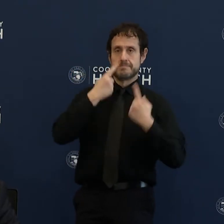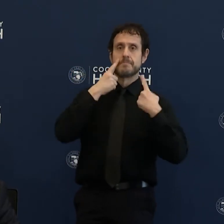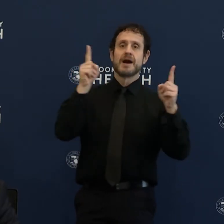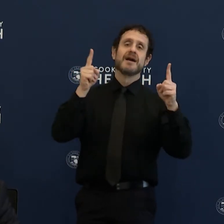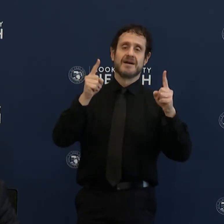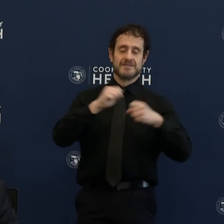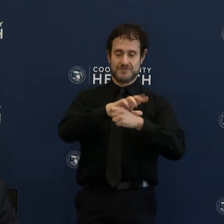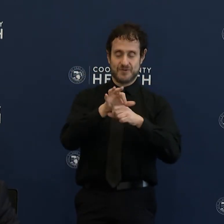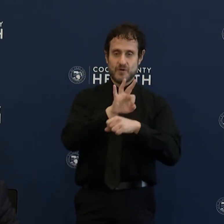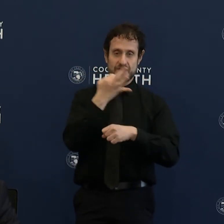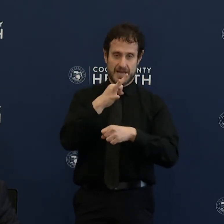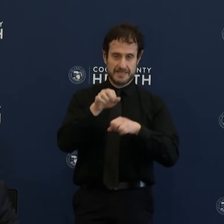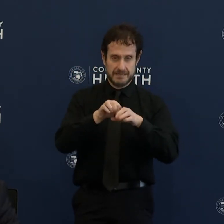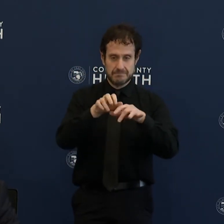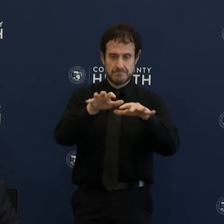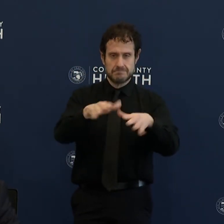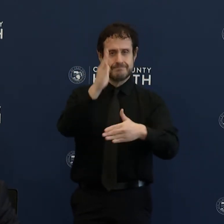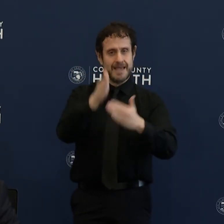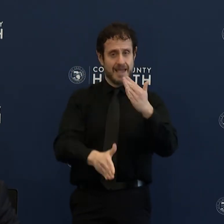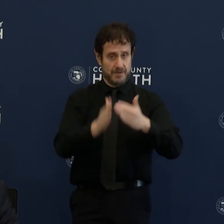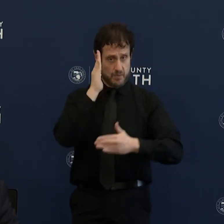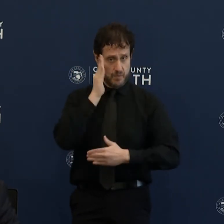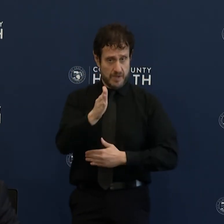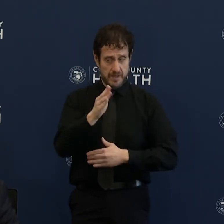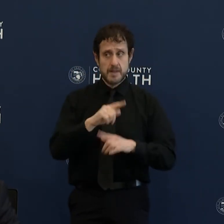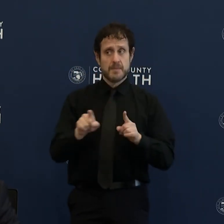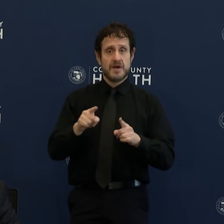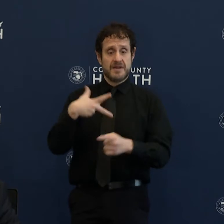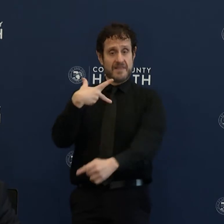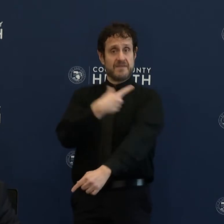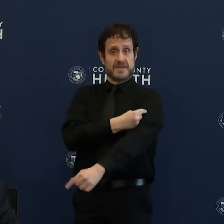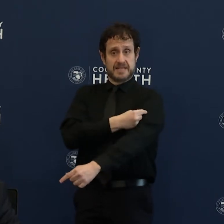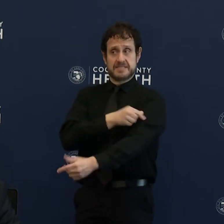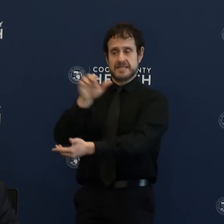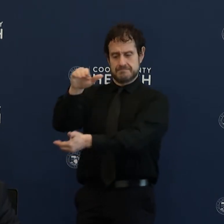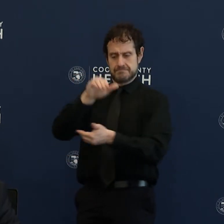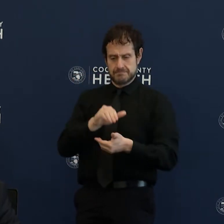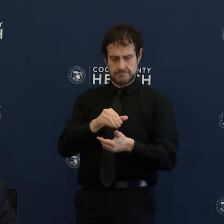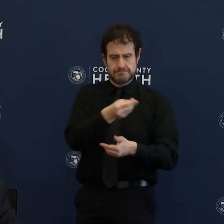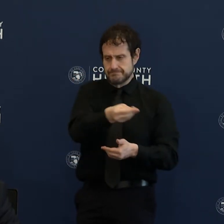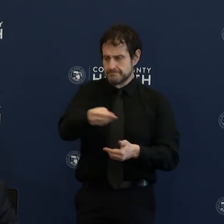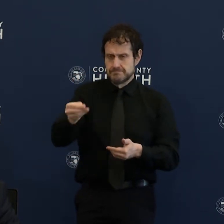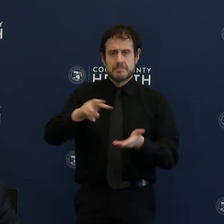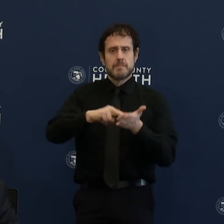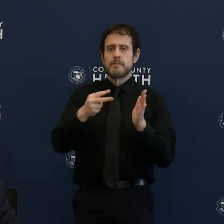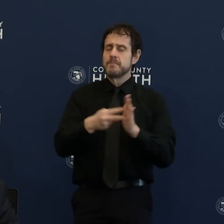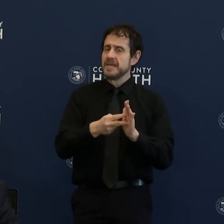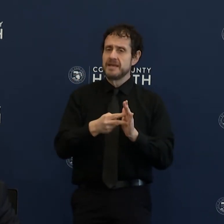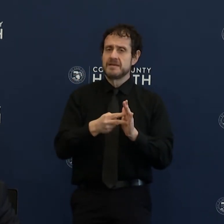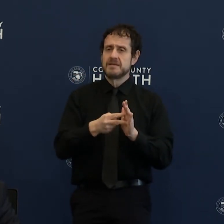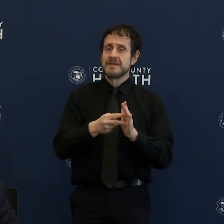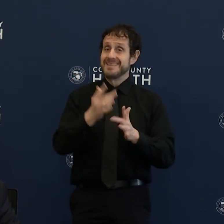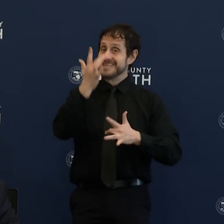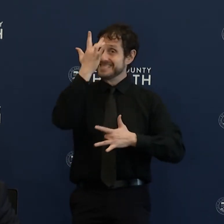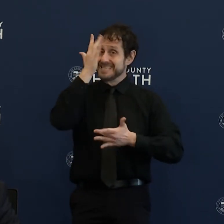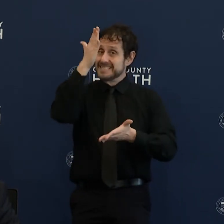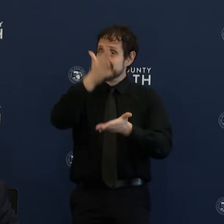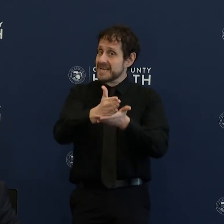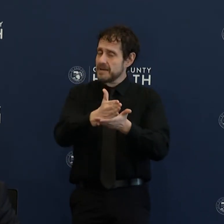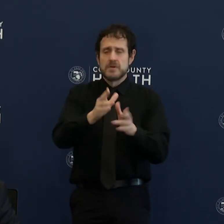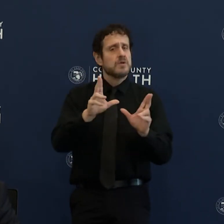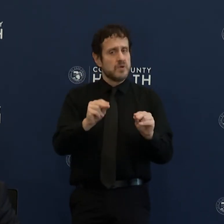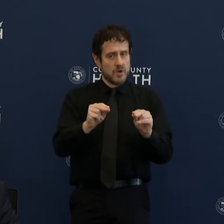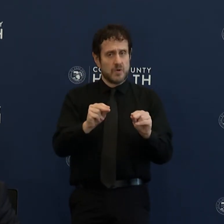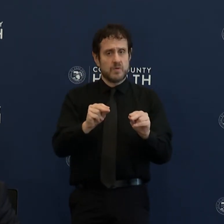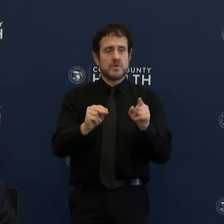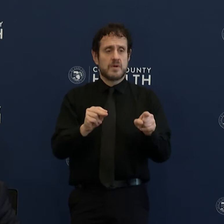sights. But the shipment and the delivery of the vaccine will not stem this pandemic immediately. It is a vaccination coupled with patience that will make